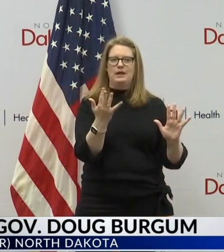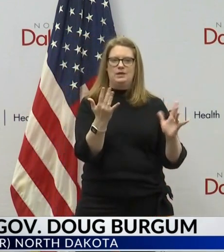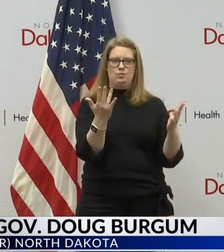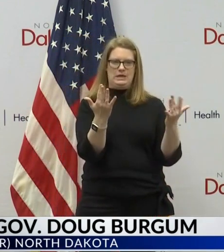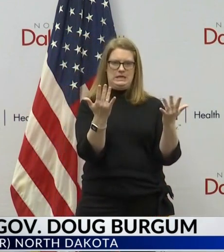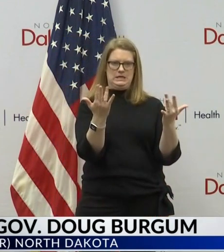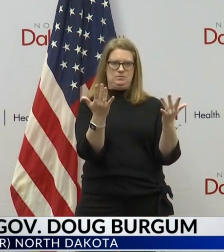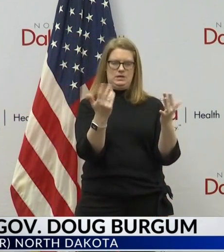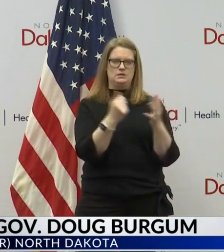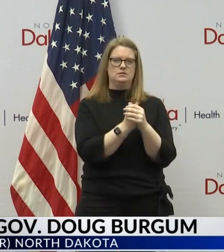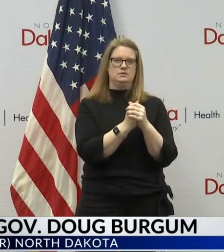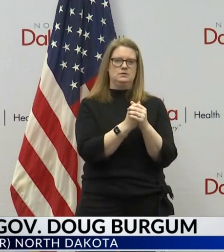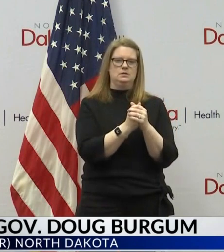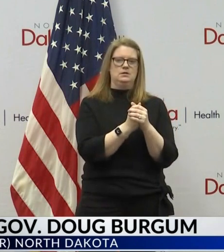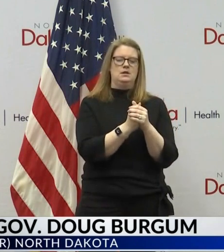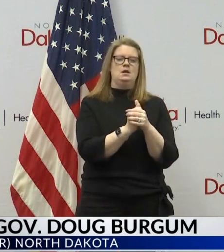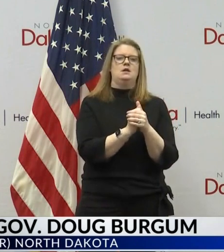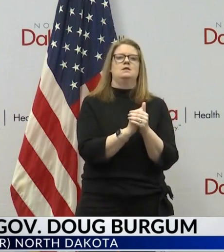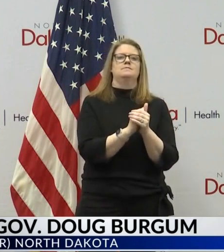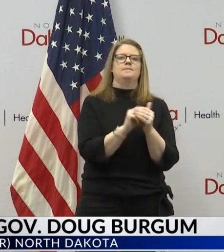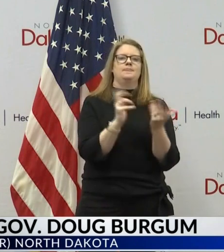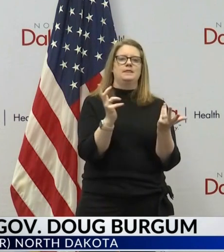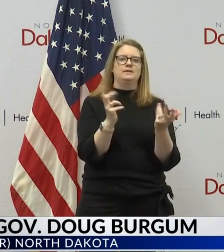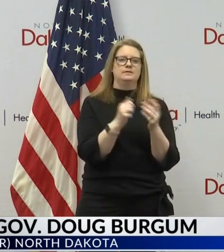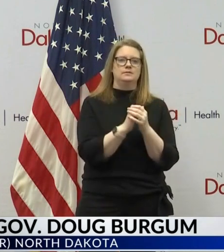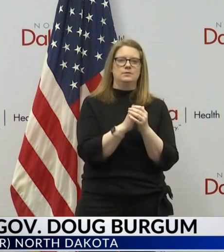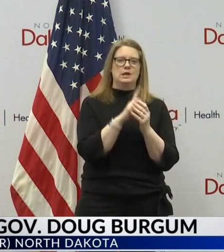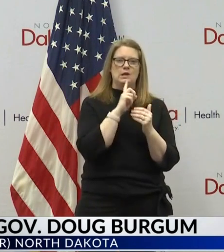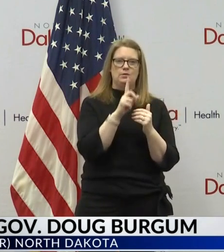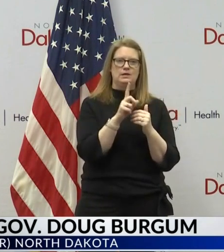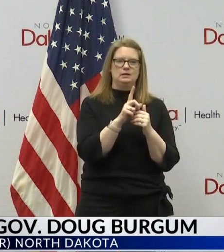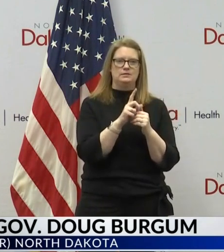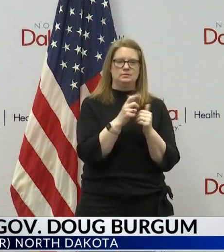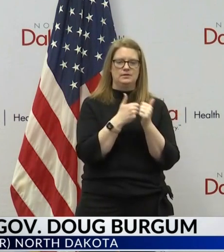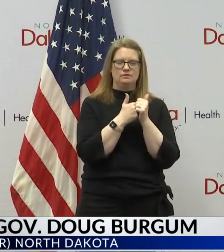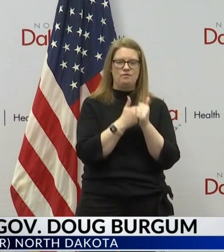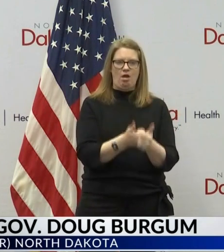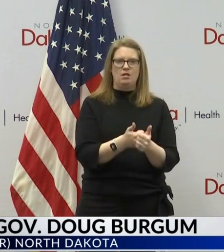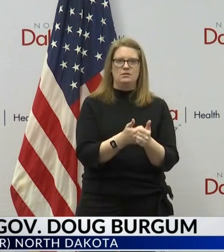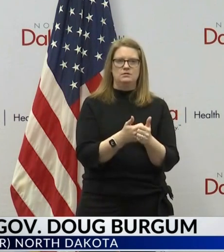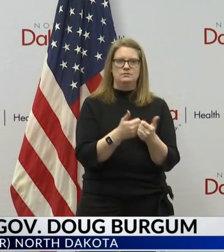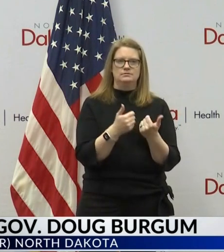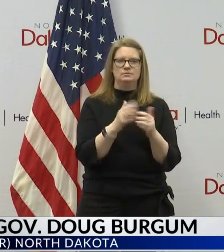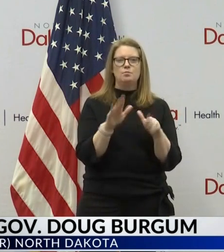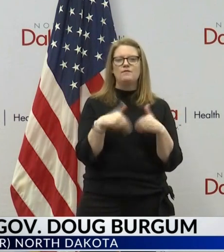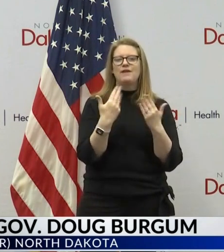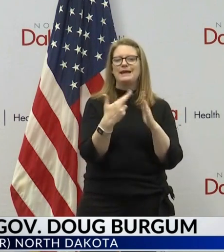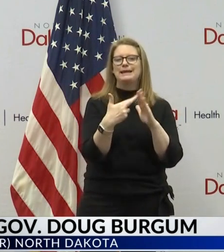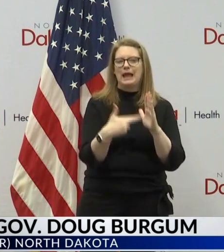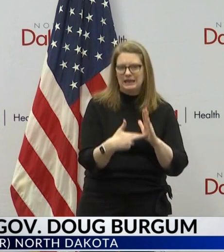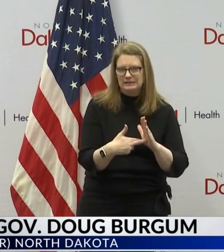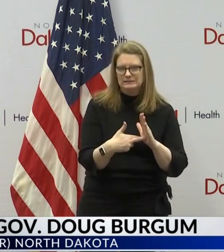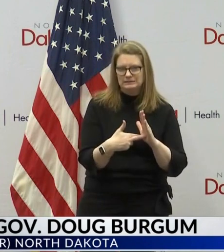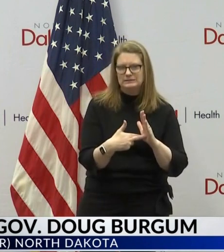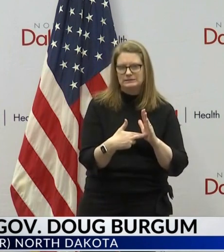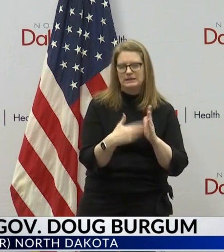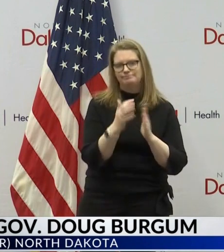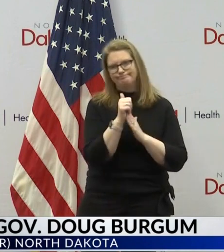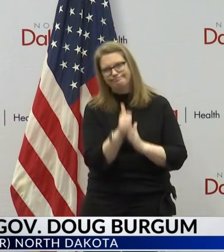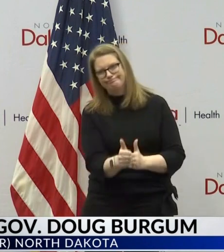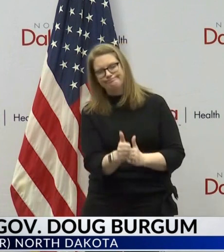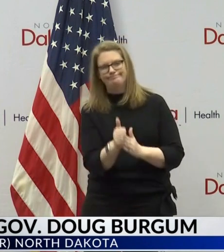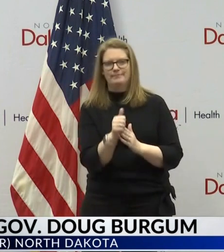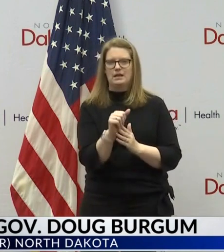raise the size of the self-assignment for Wednesday, but we'll stick to the assignment we gave ourselves, was provide guidance on that